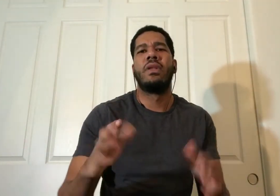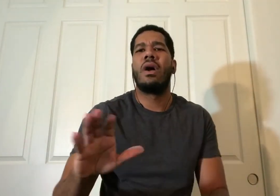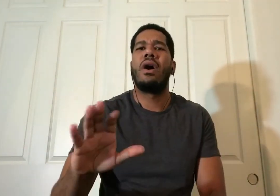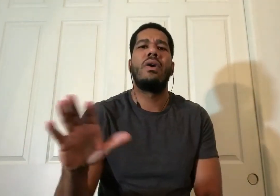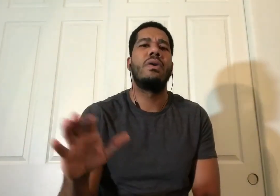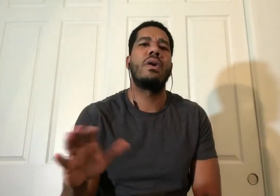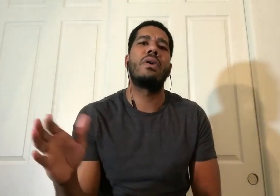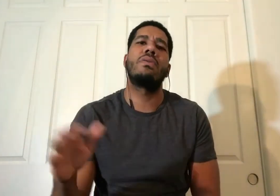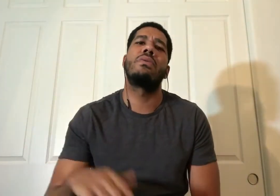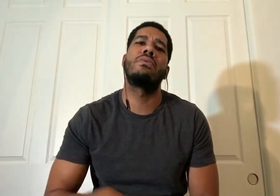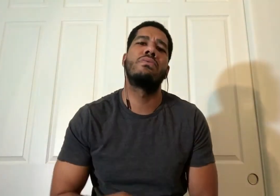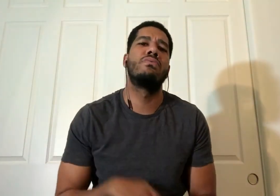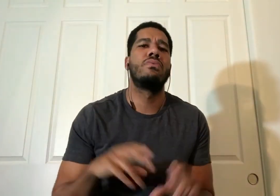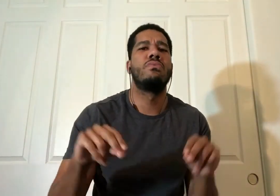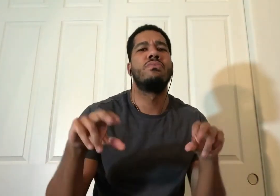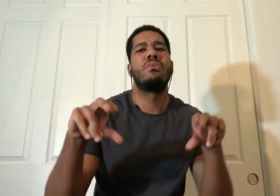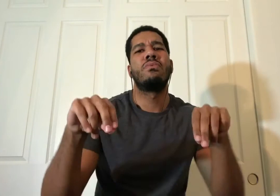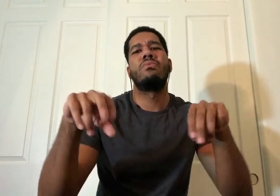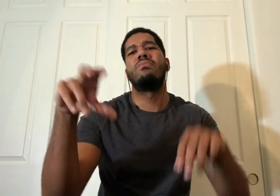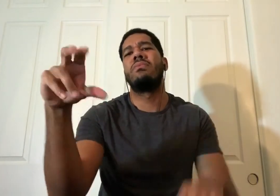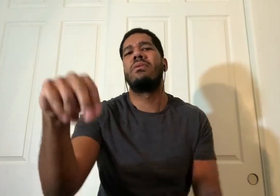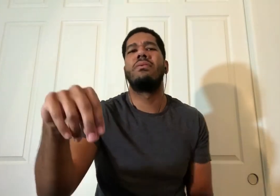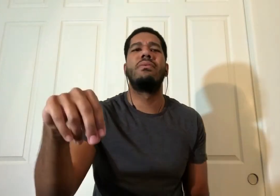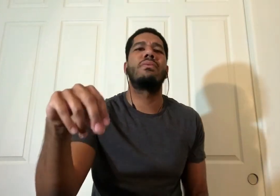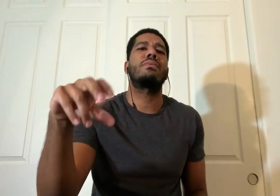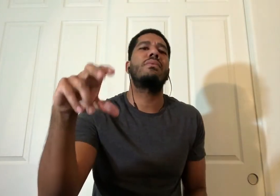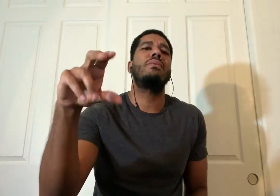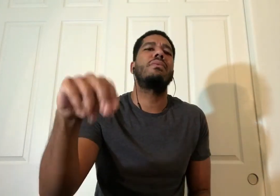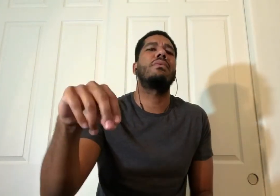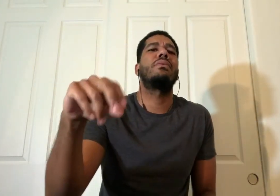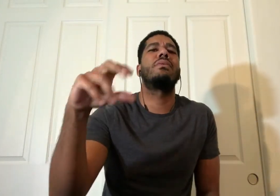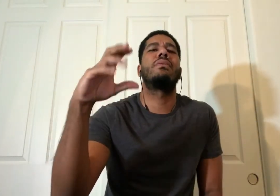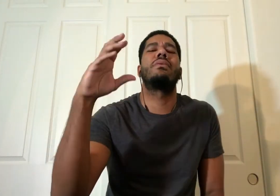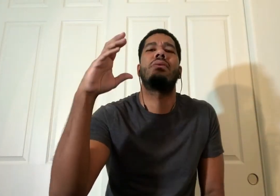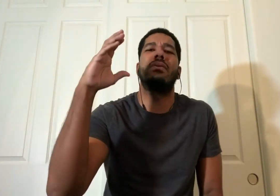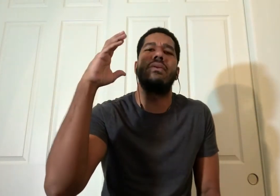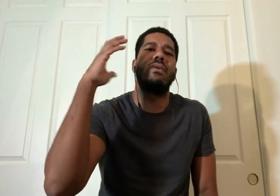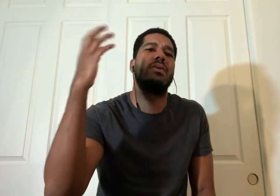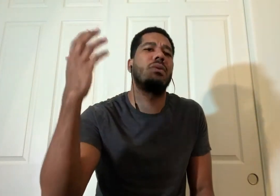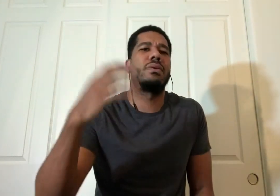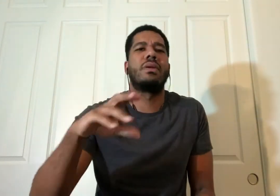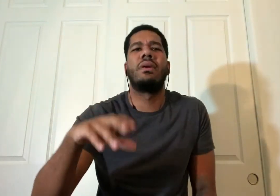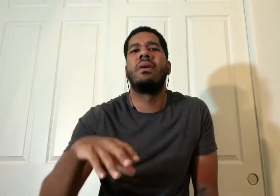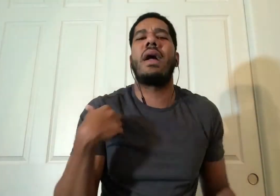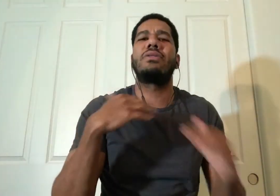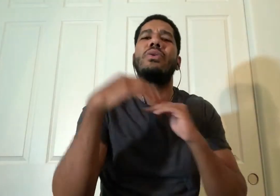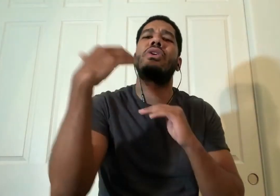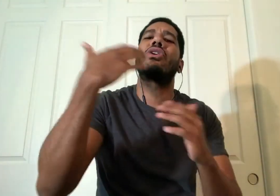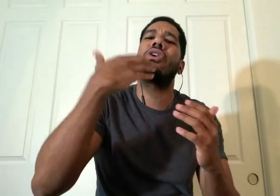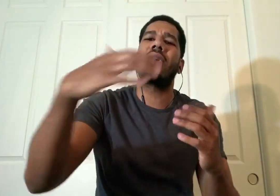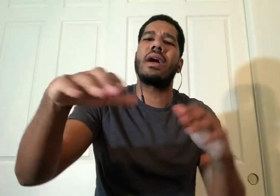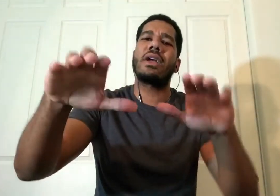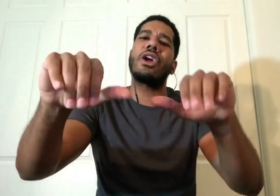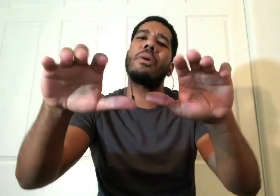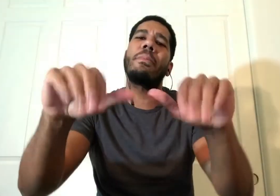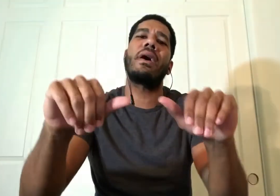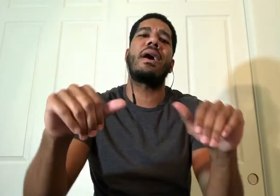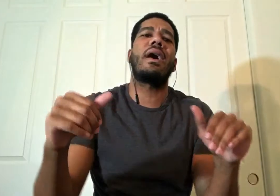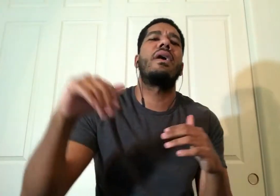No, no, no, no, no, no, no, no. I'm way too good at